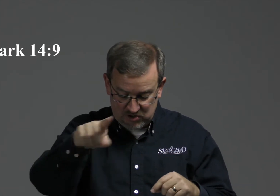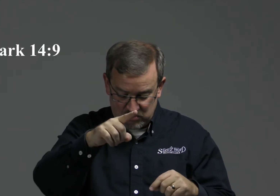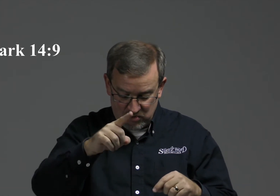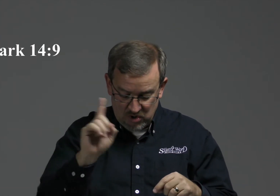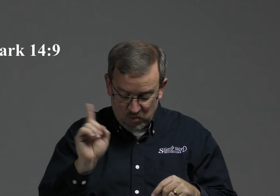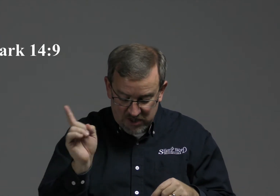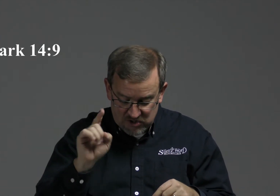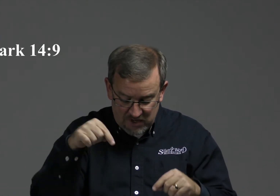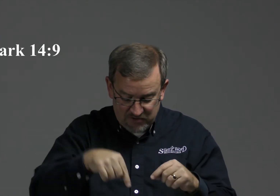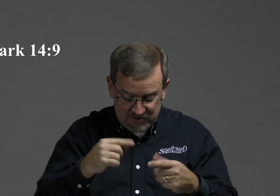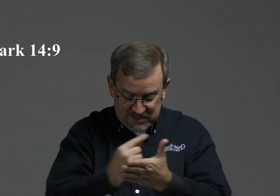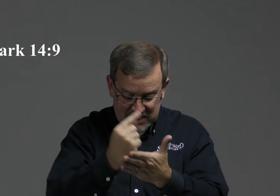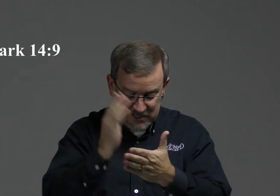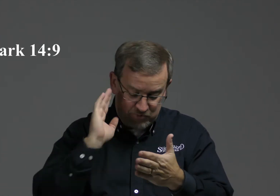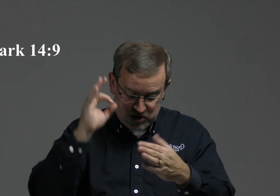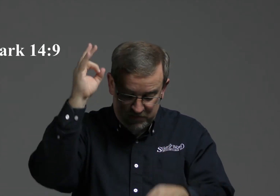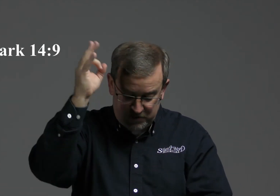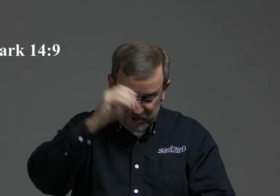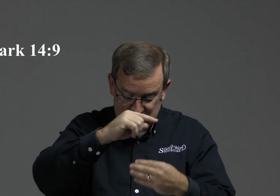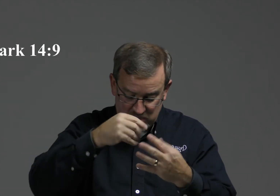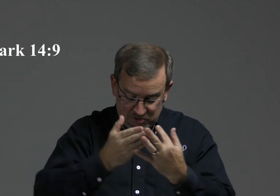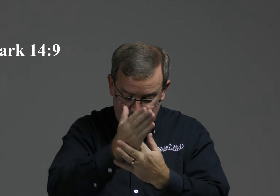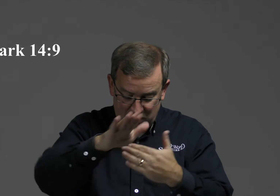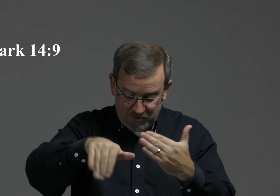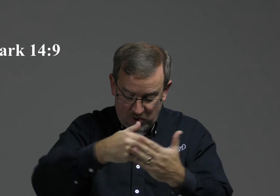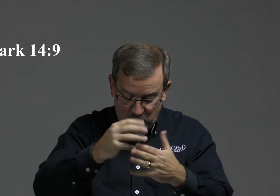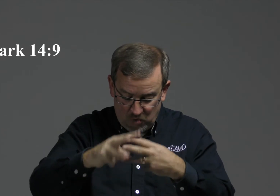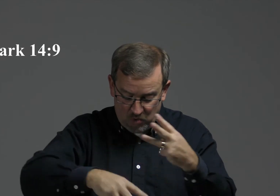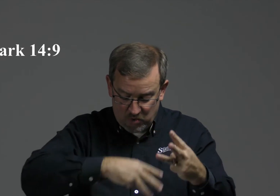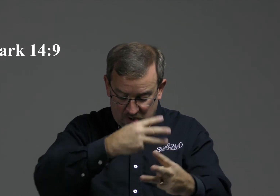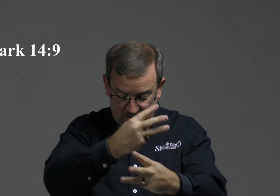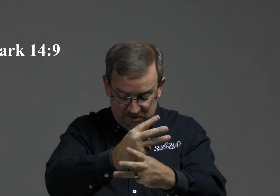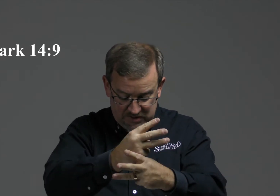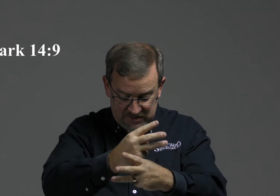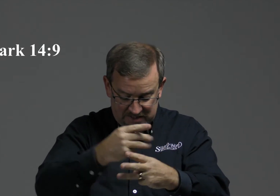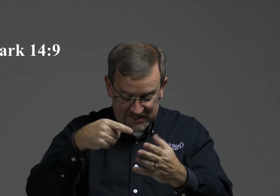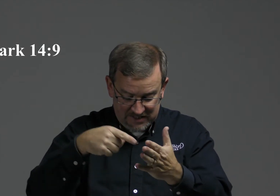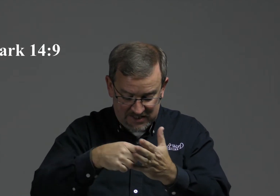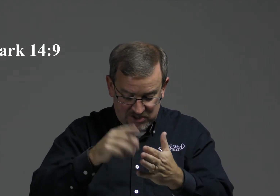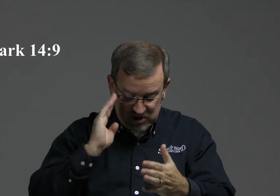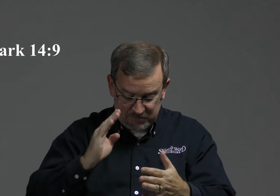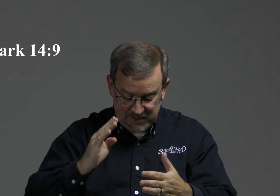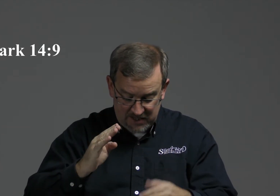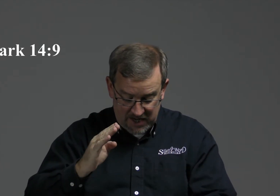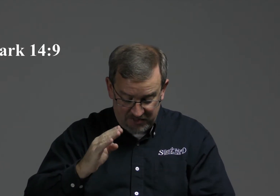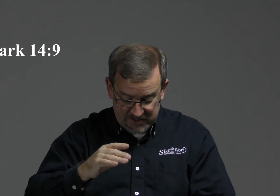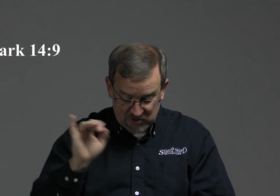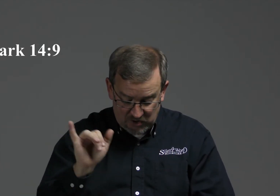you, wheresoever this gospel shall be preached throughout the whole world, this shall be this